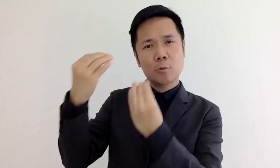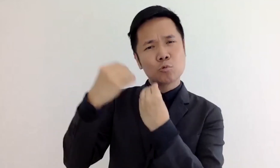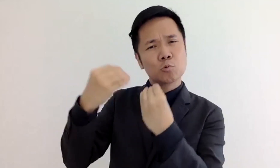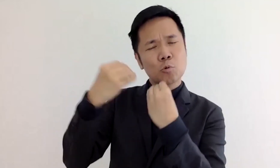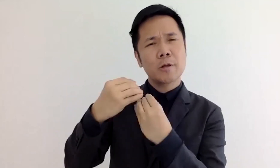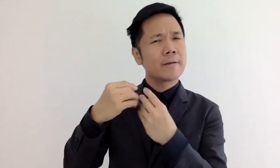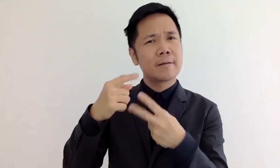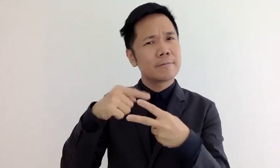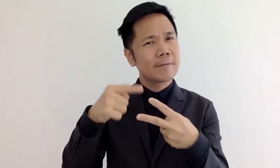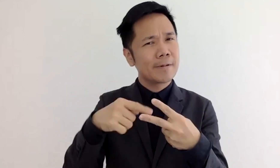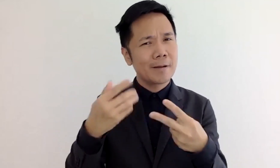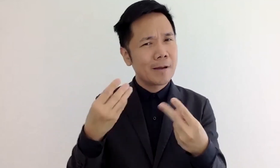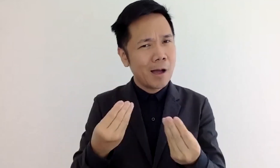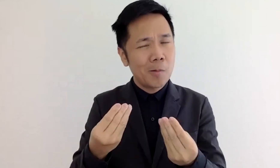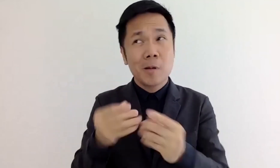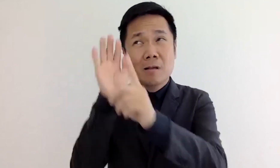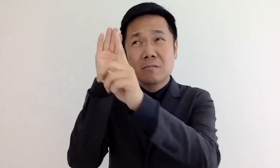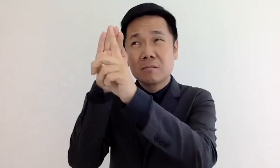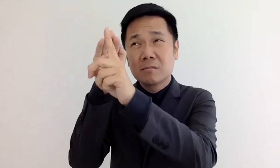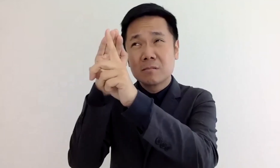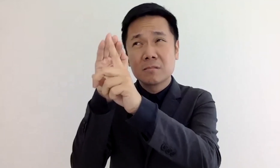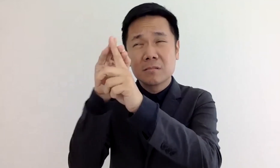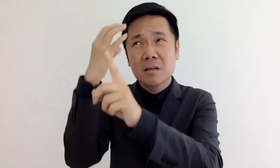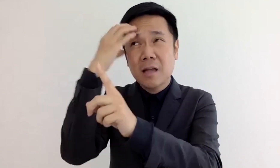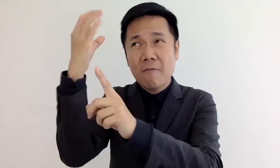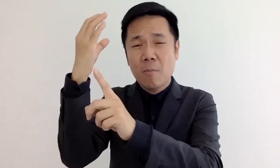That's all I can say. Thank you.